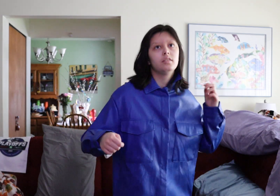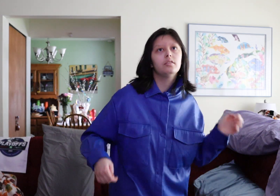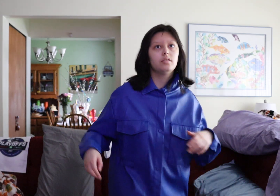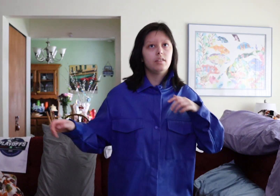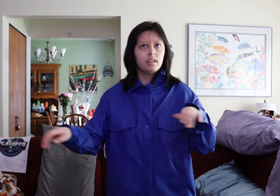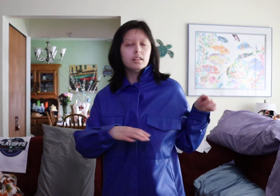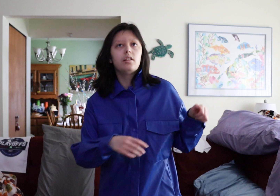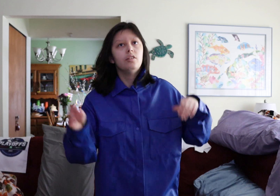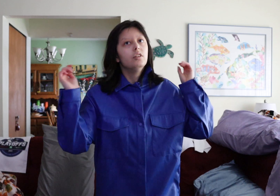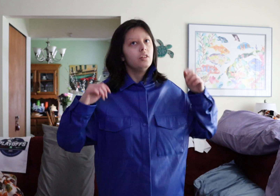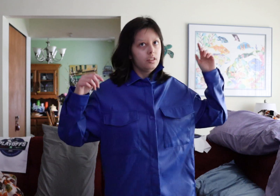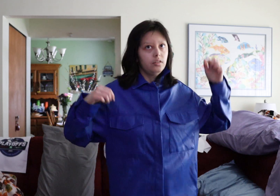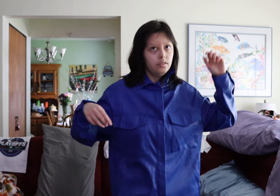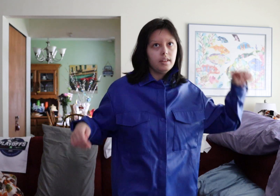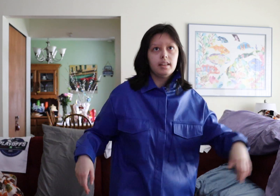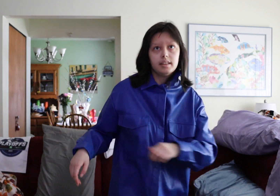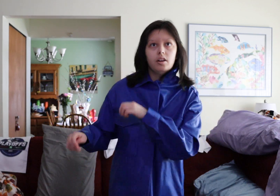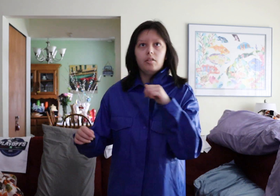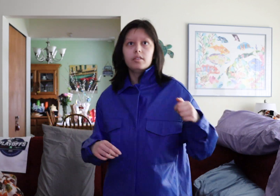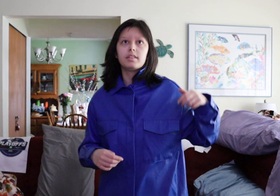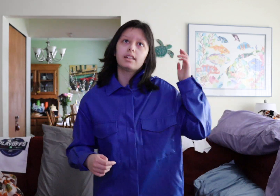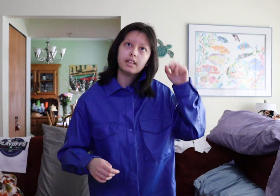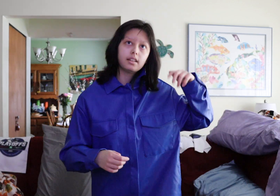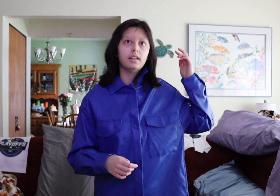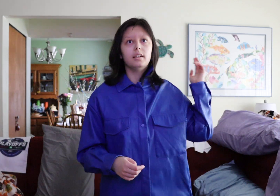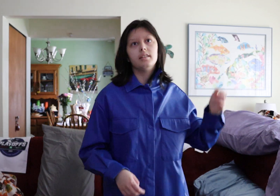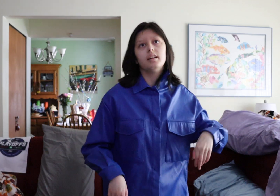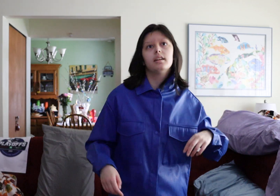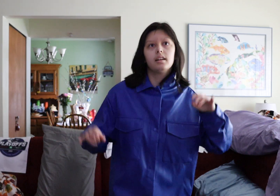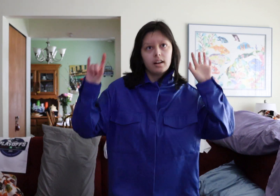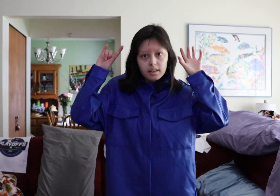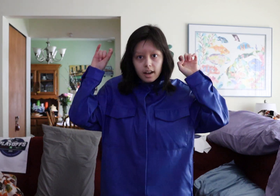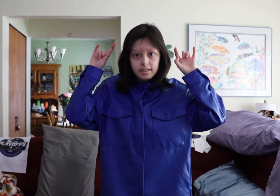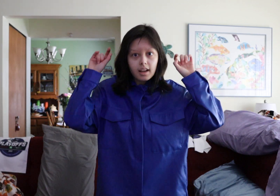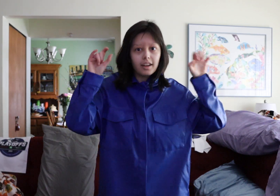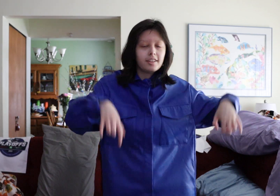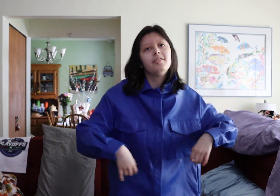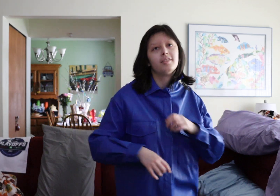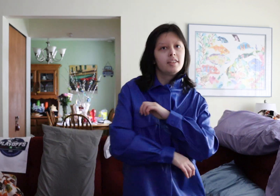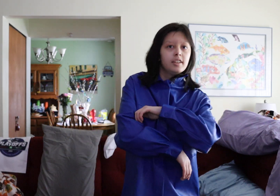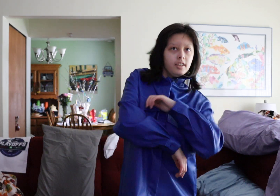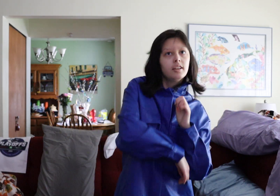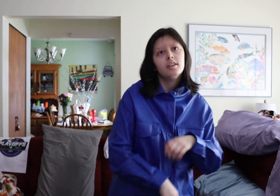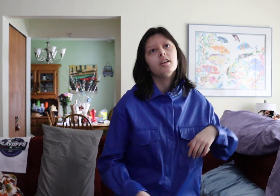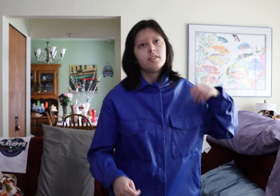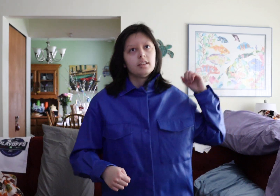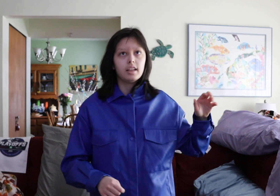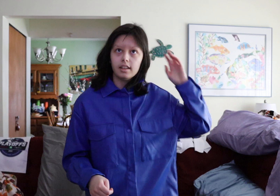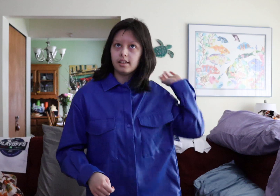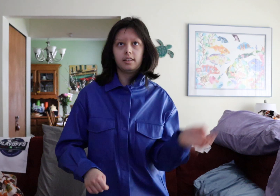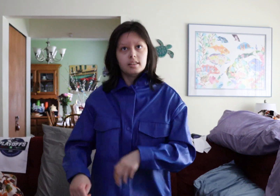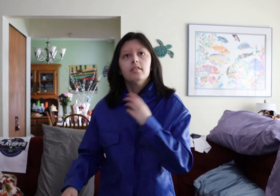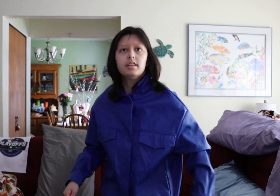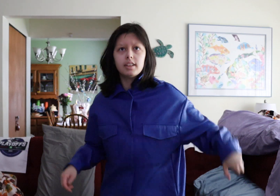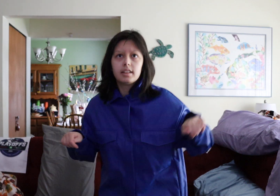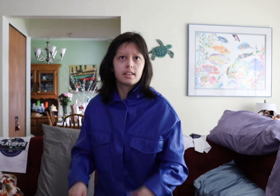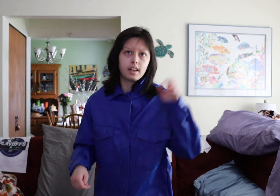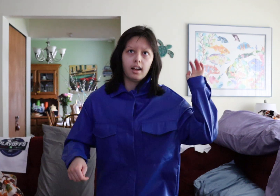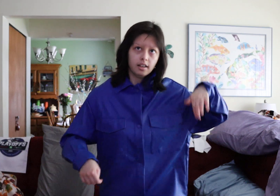You already know, you already know. We killin' Die-die-die-die-die-die Davis. me play. Let your money out, card.